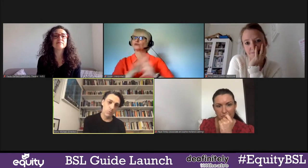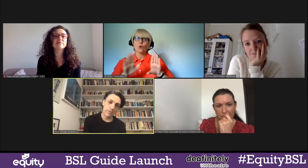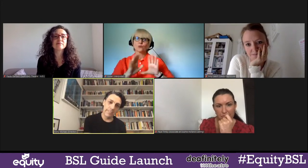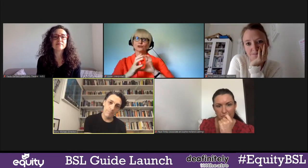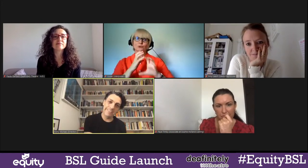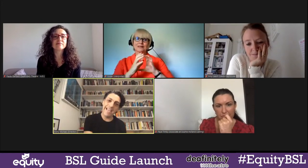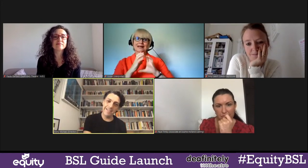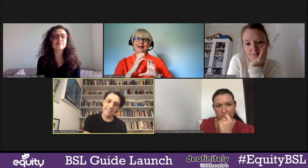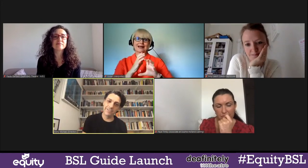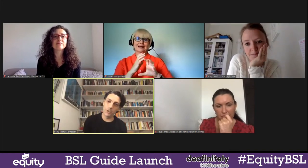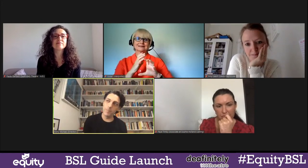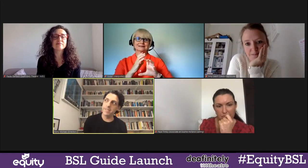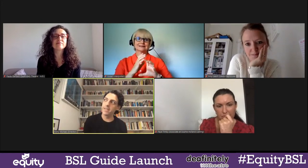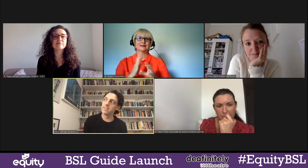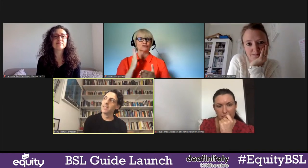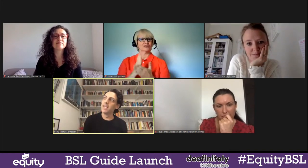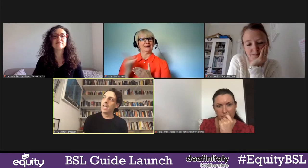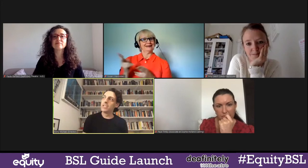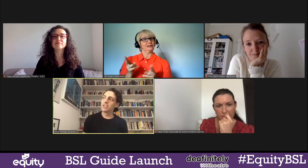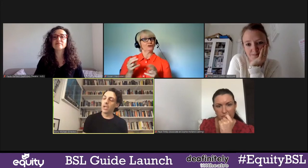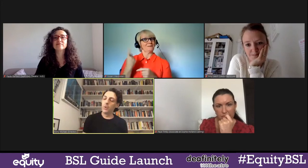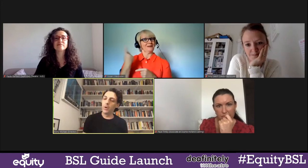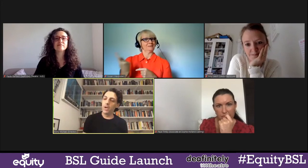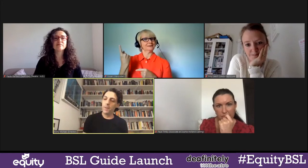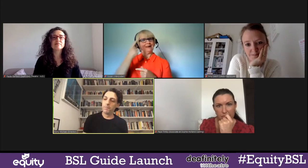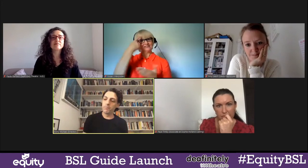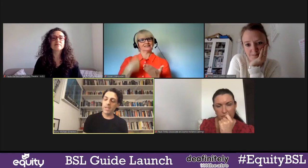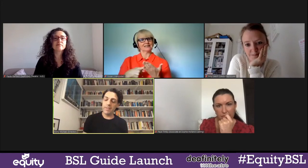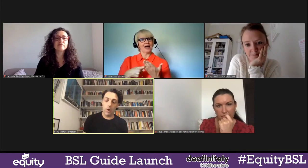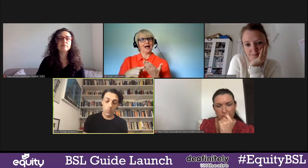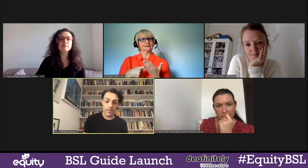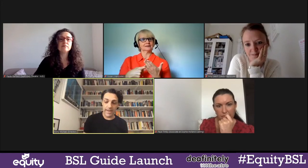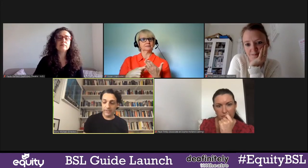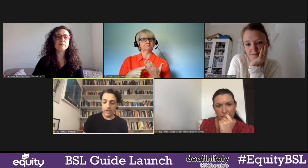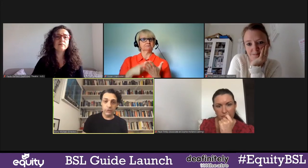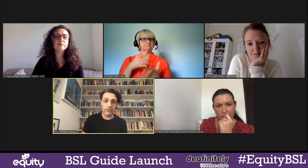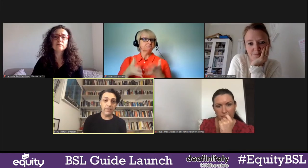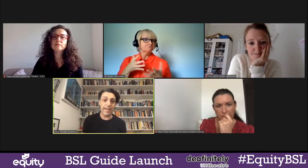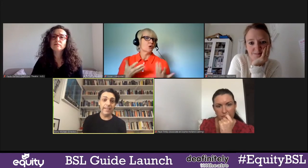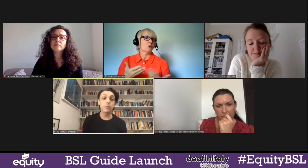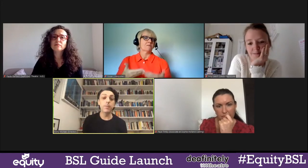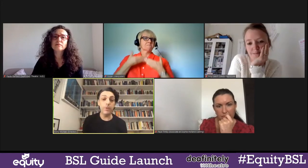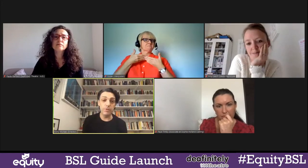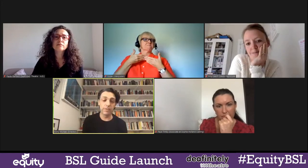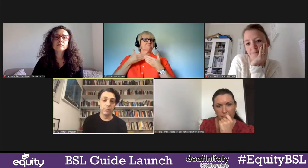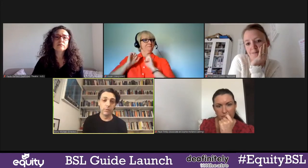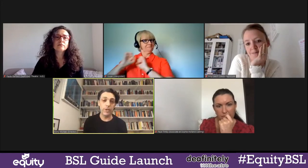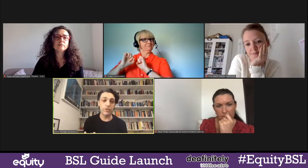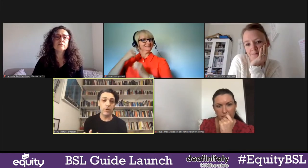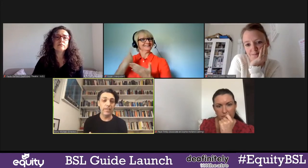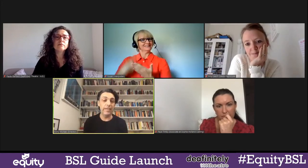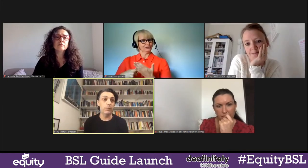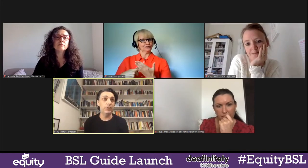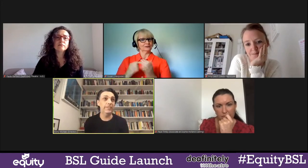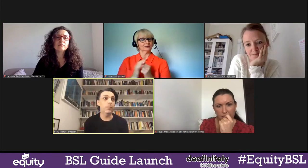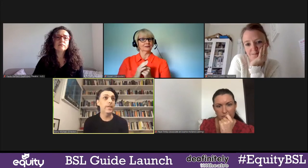lead protagonist, Tommy, did. So on the one hand, and on the other hand, it was a musical, which in some ways